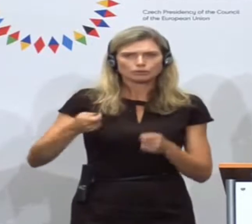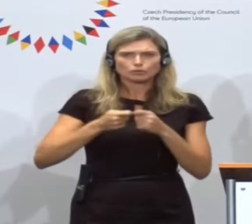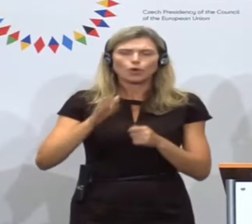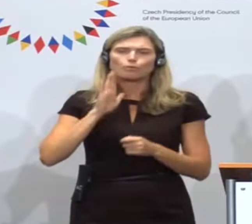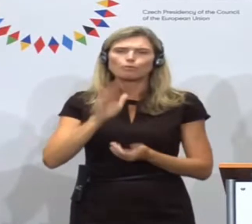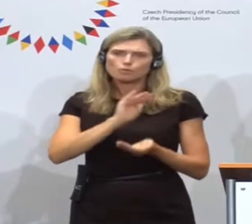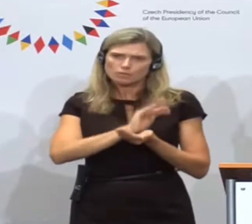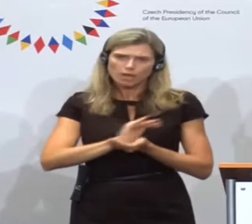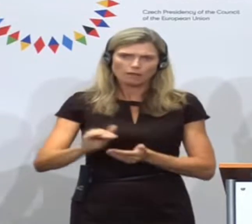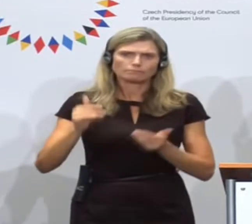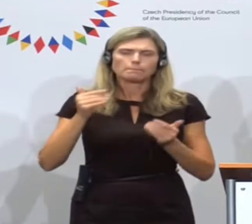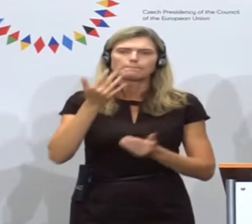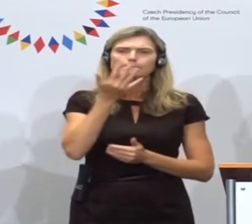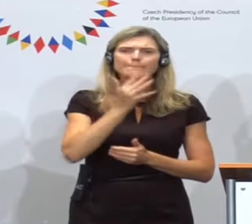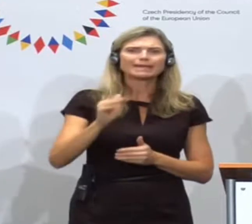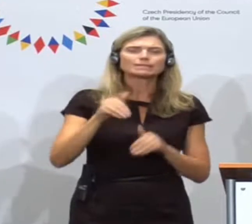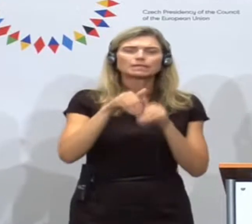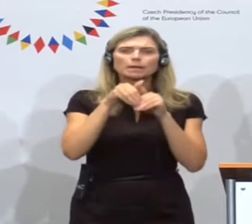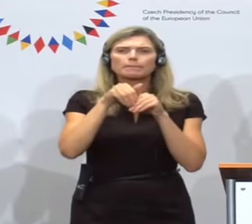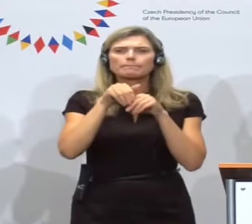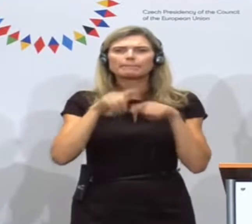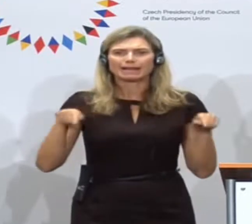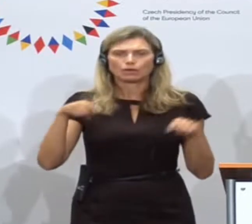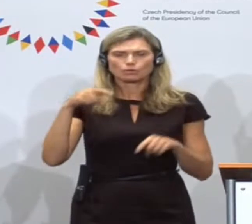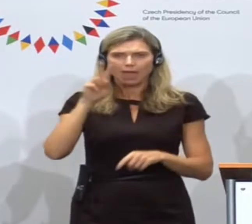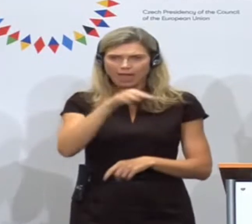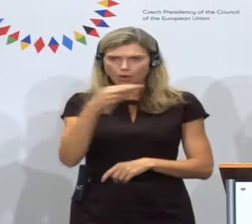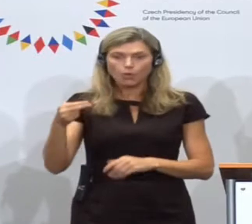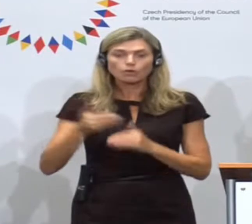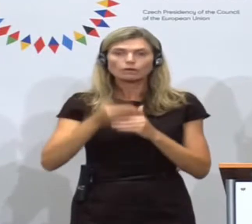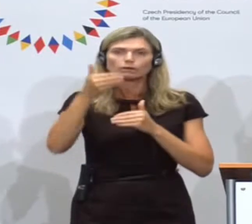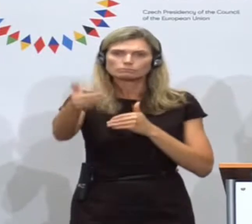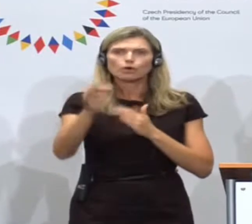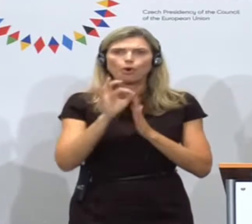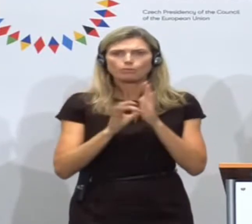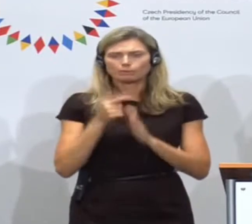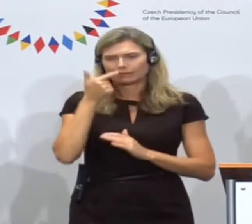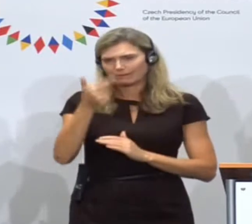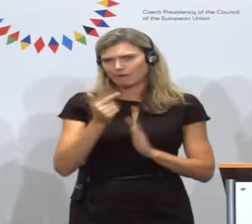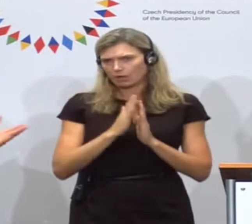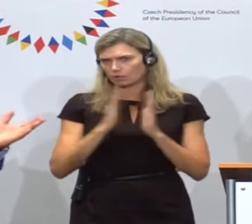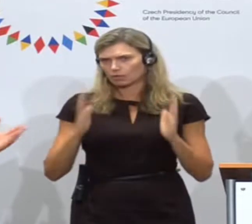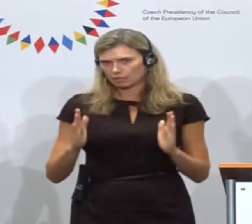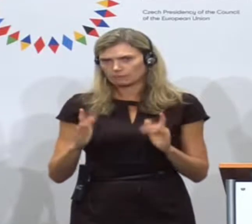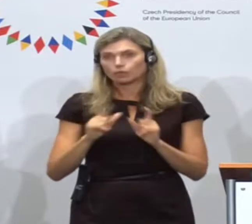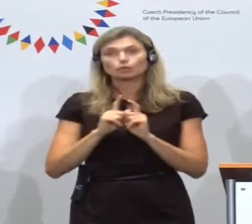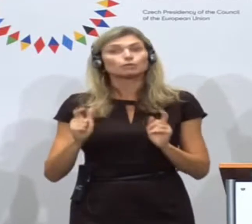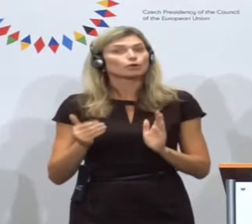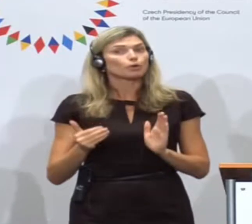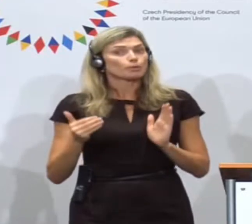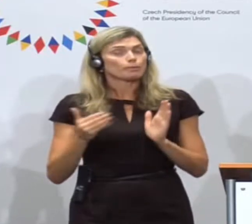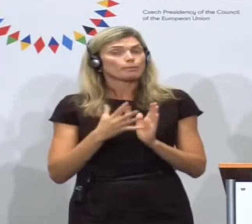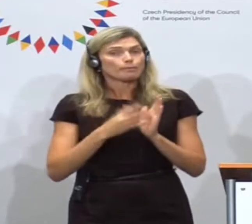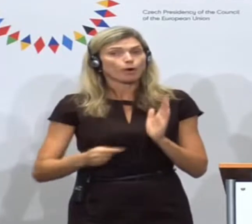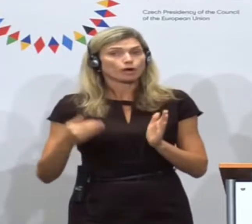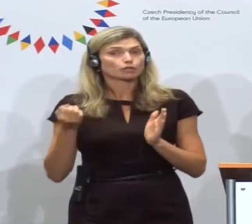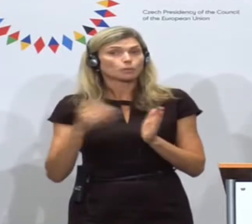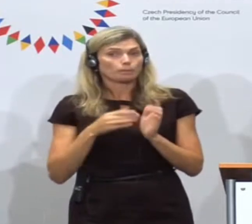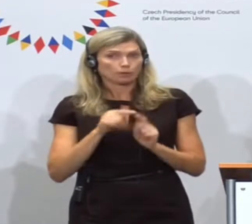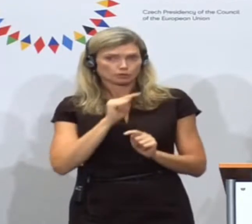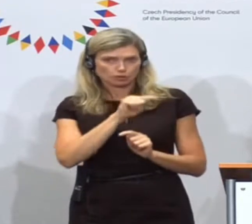in order to incentivize the joint procurement of the European armies. Thank you to the Czech